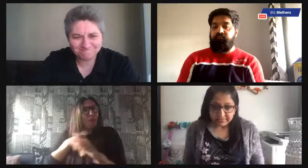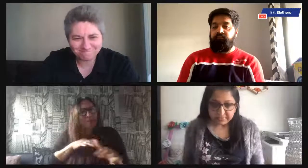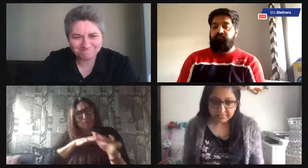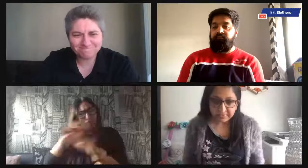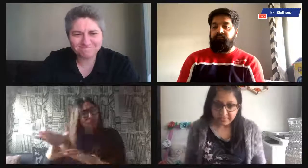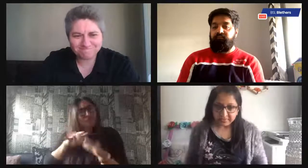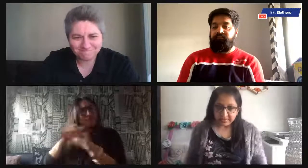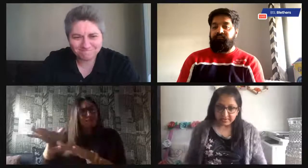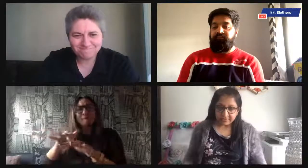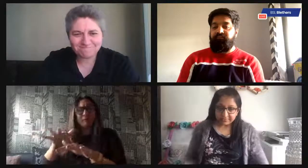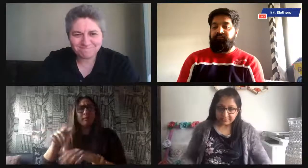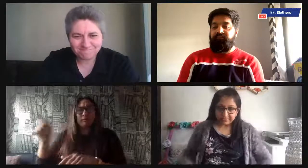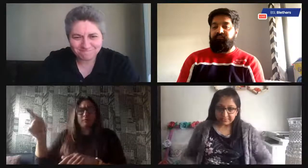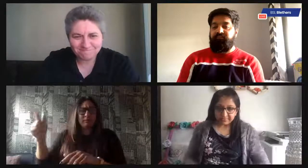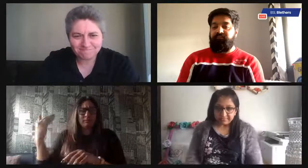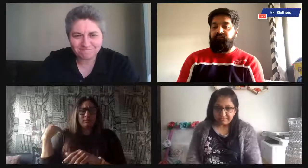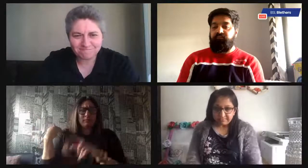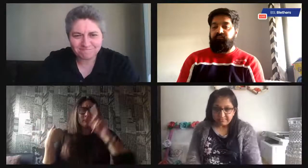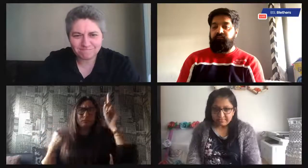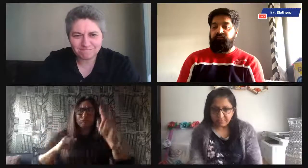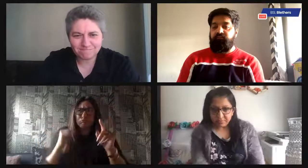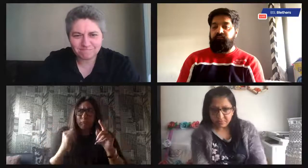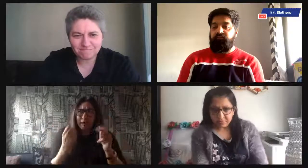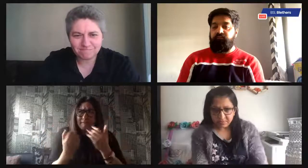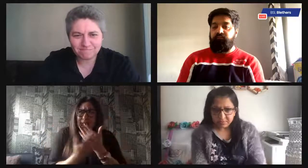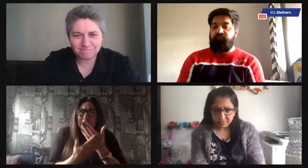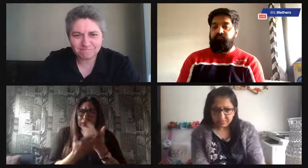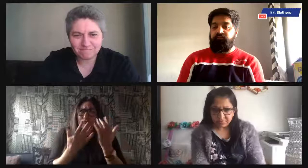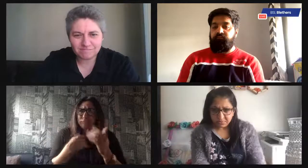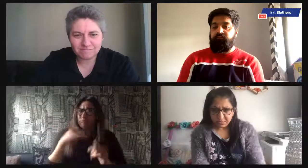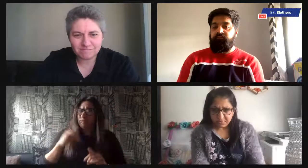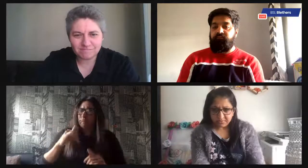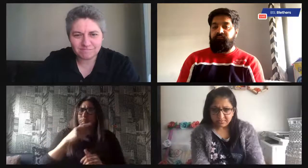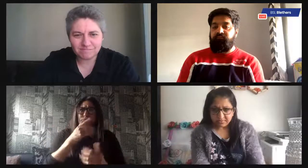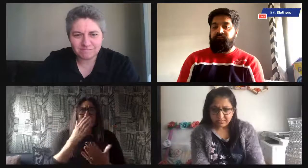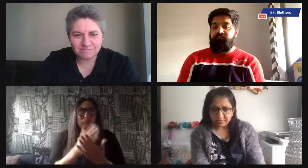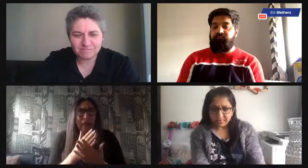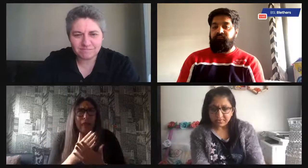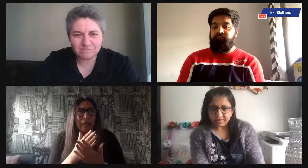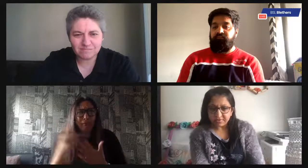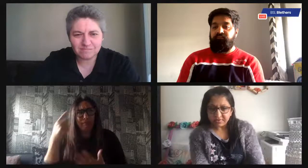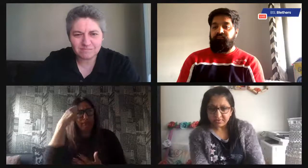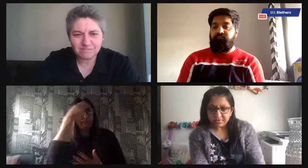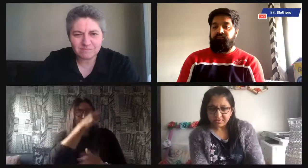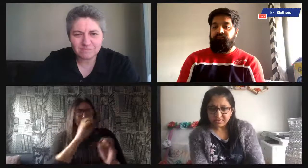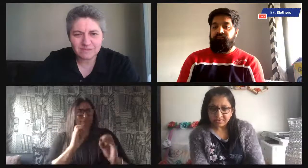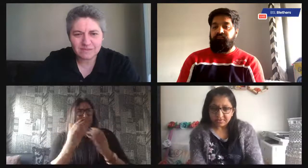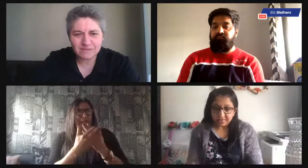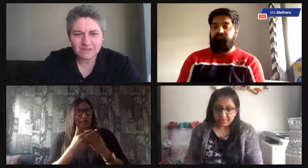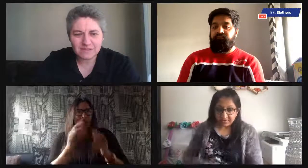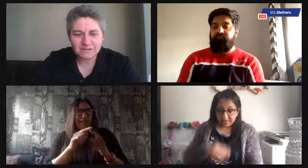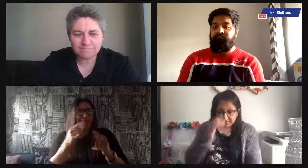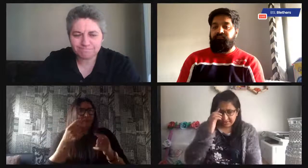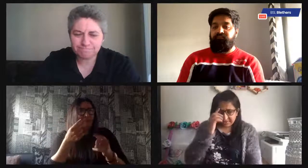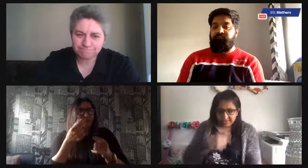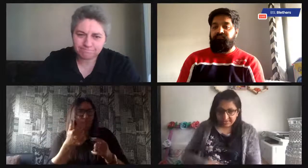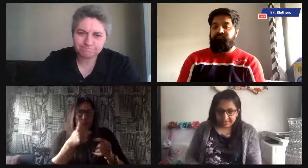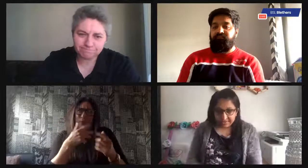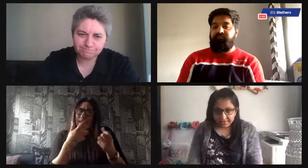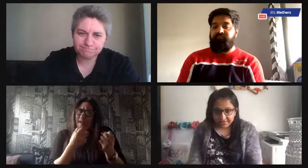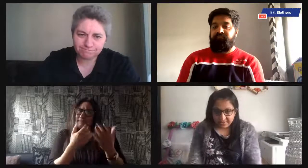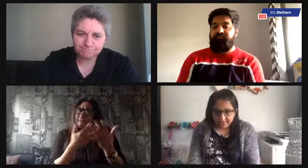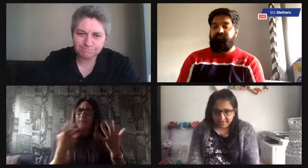never had anything. And we were so pleased that our friends and all the other home nations